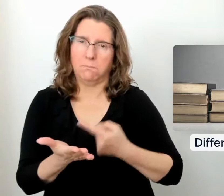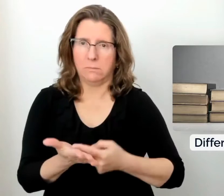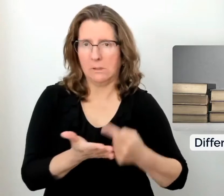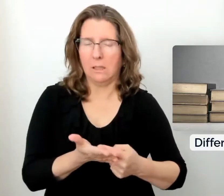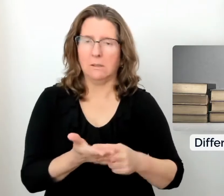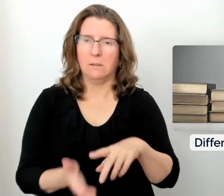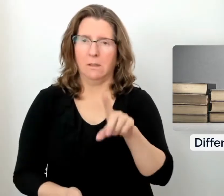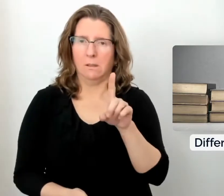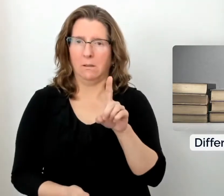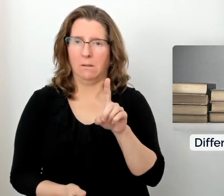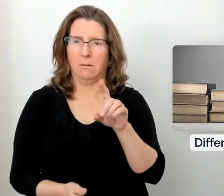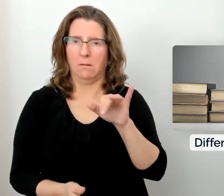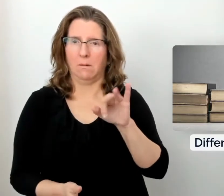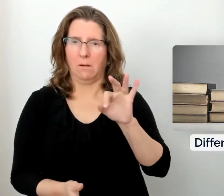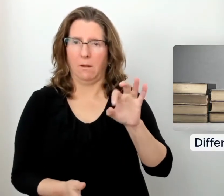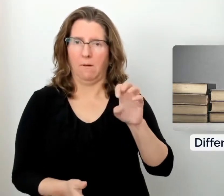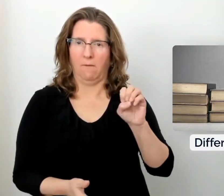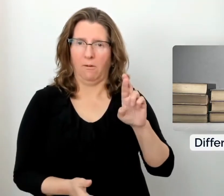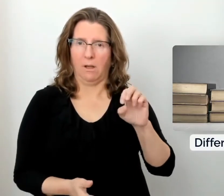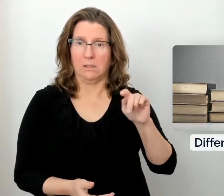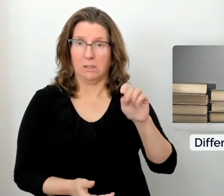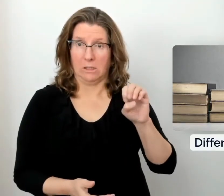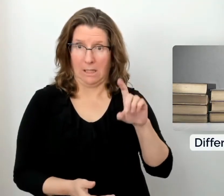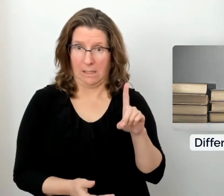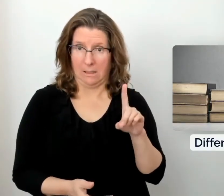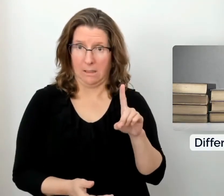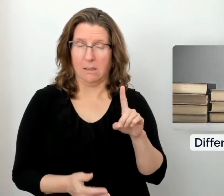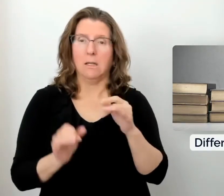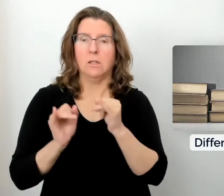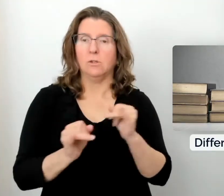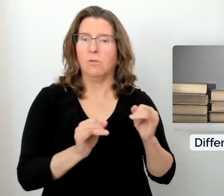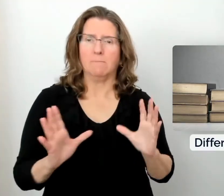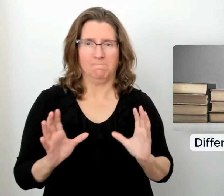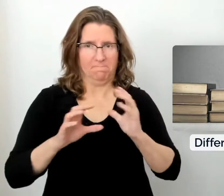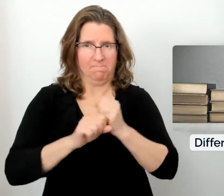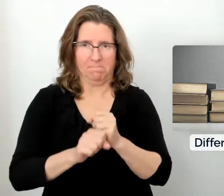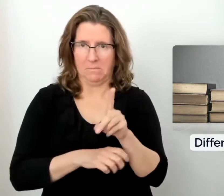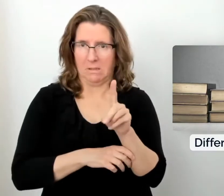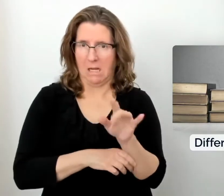Now we are going to continue our exploration of differentiated instruction,